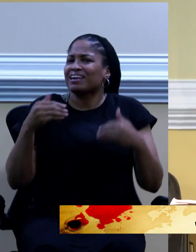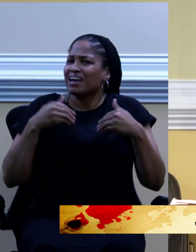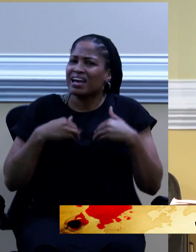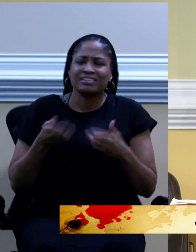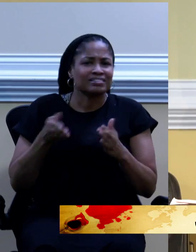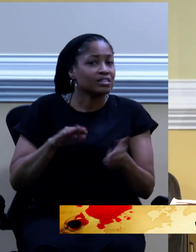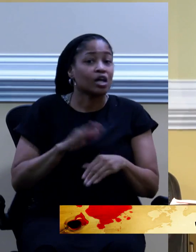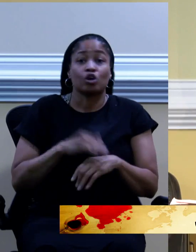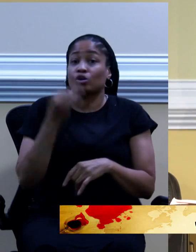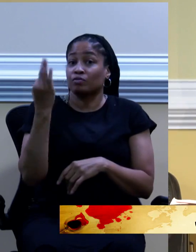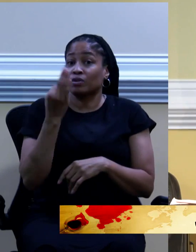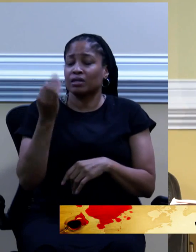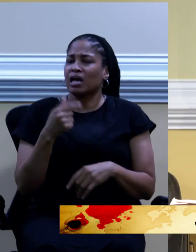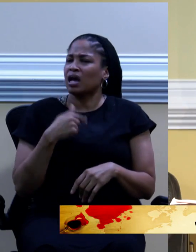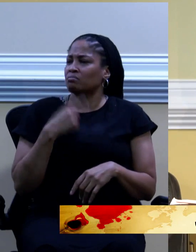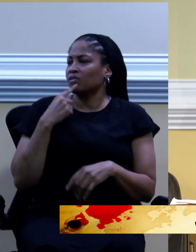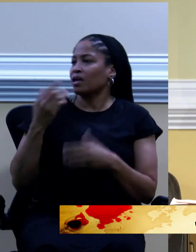mister.